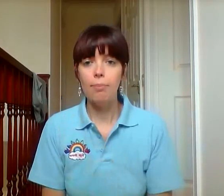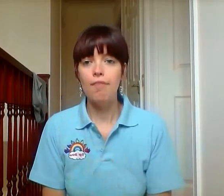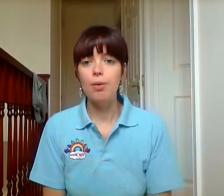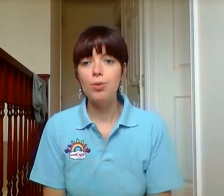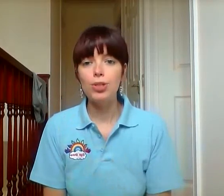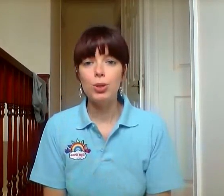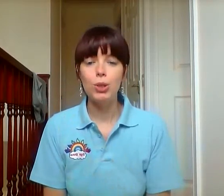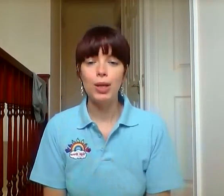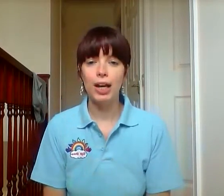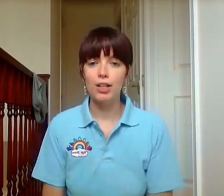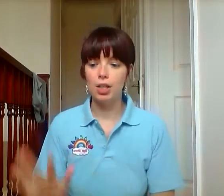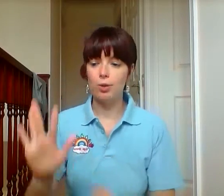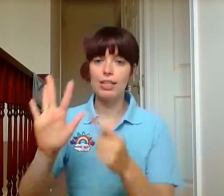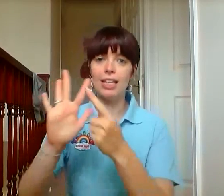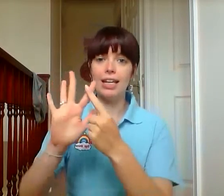if you want to do it, you can, so it's